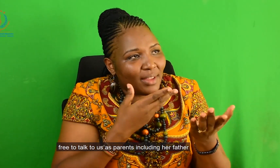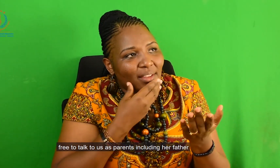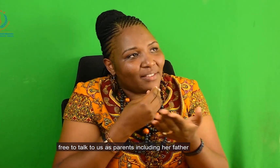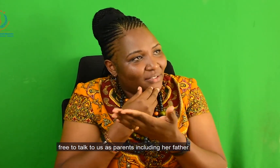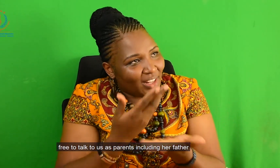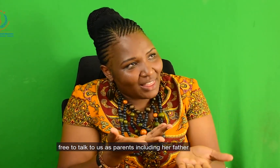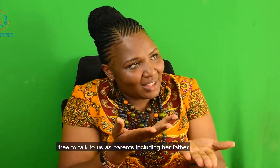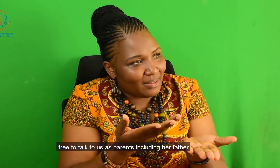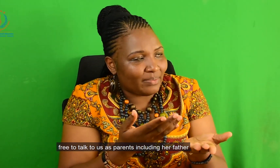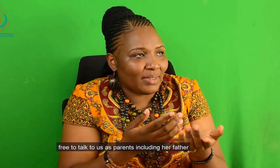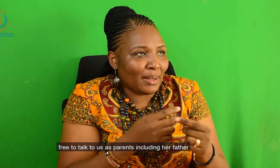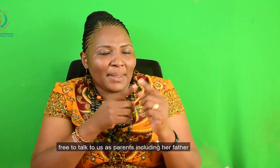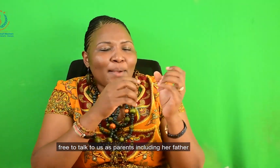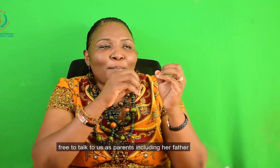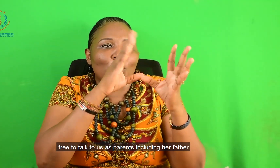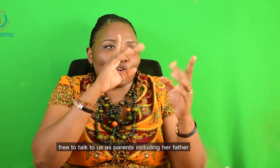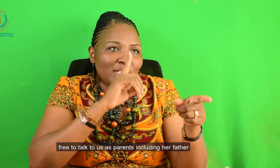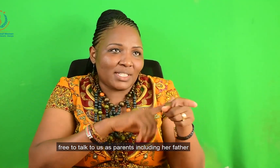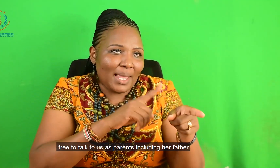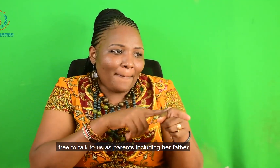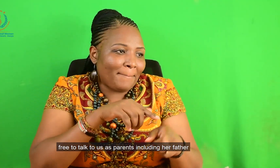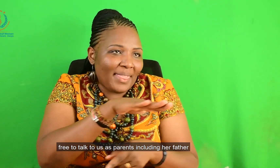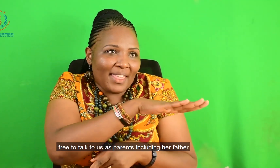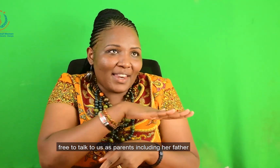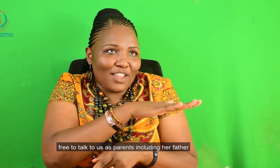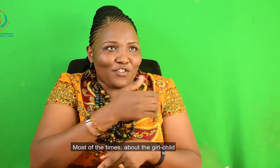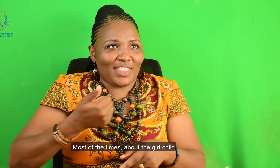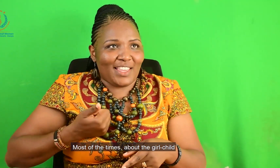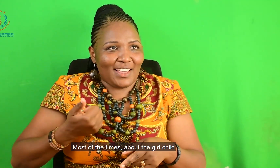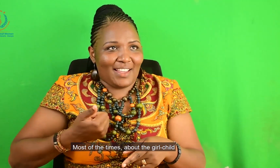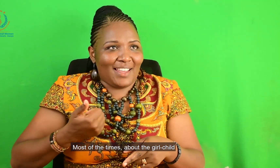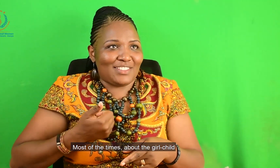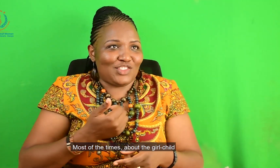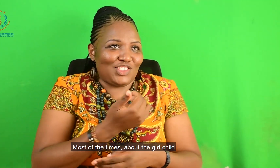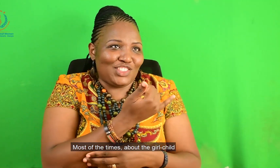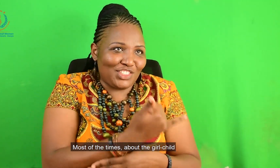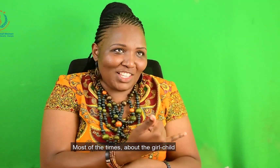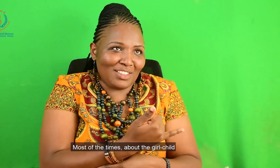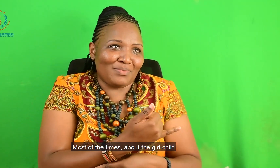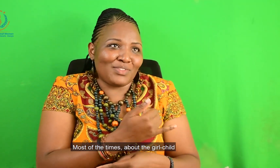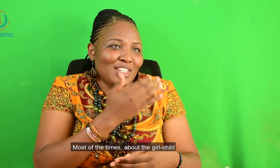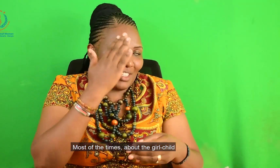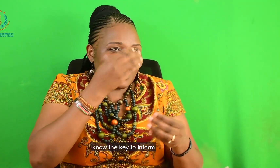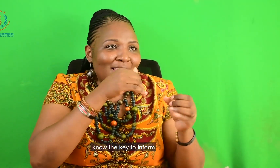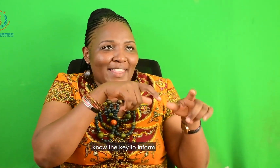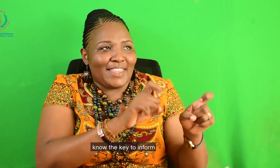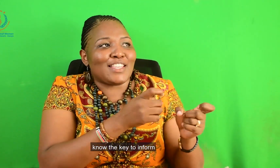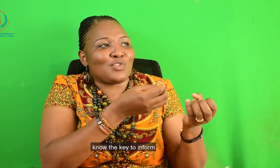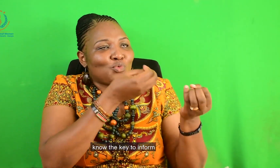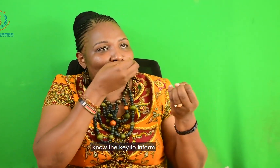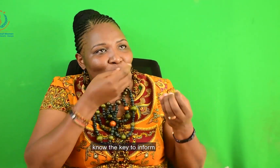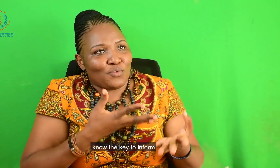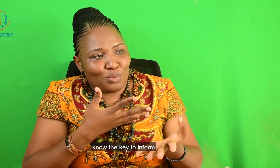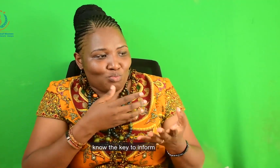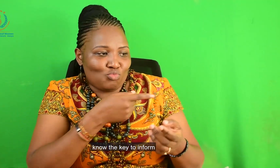as her parents, even including the father. Most of the times about the girl child, the key is to